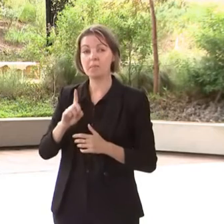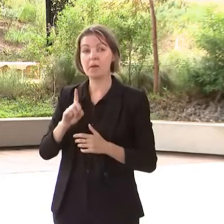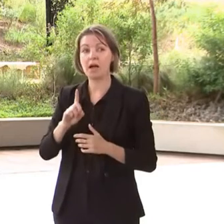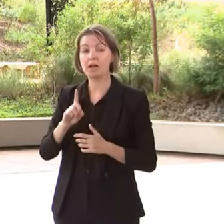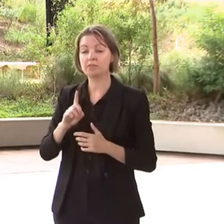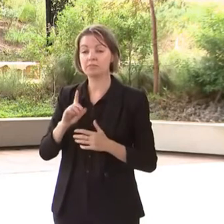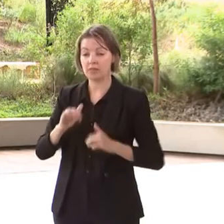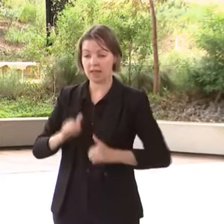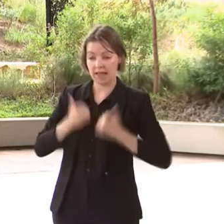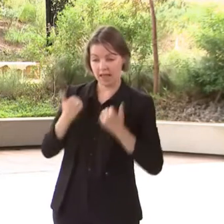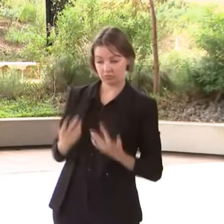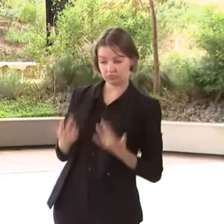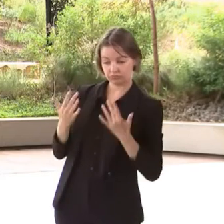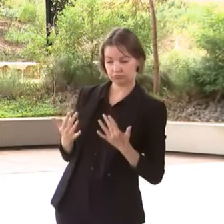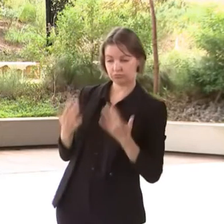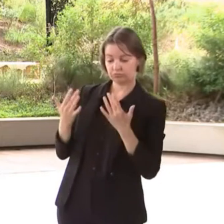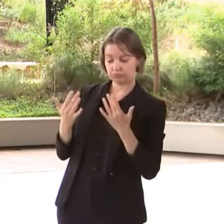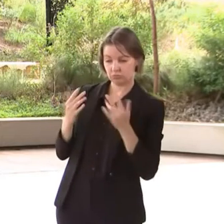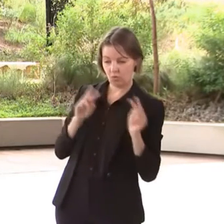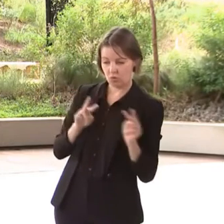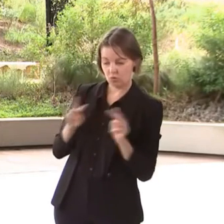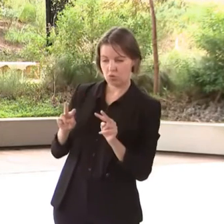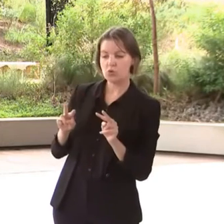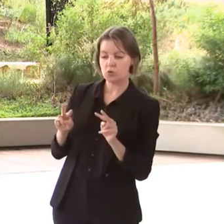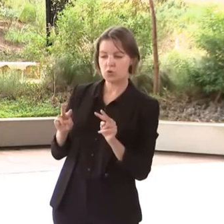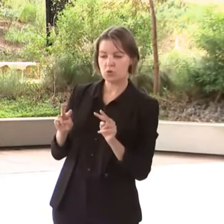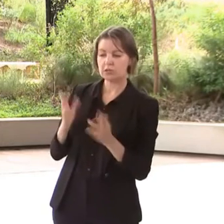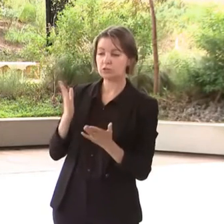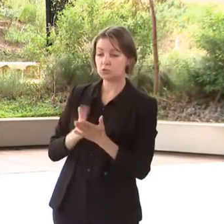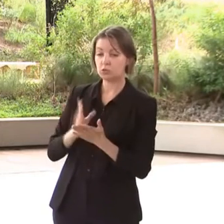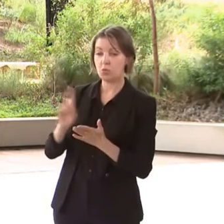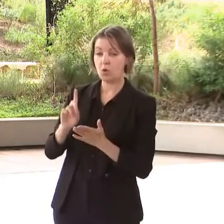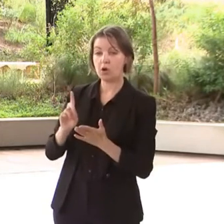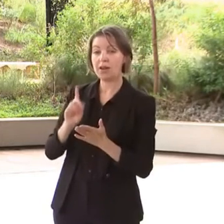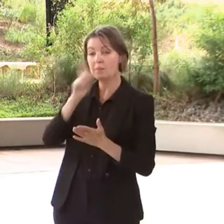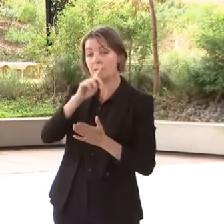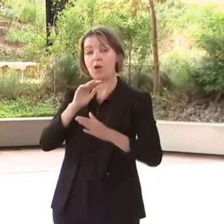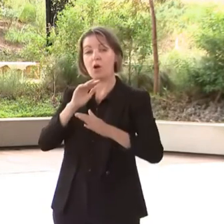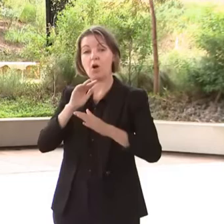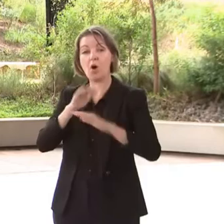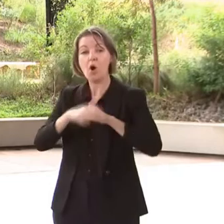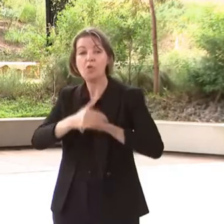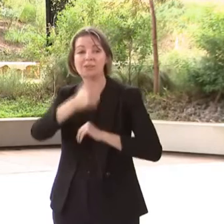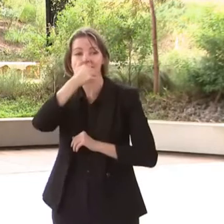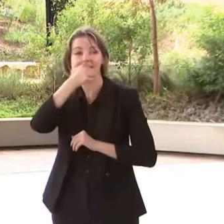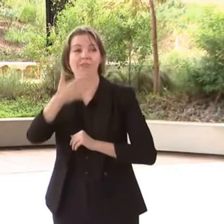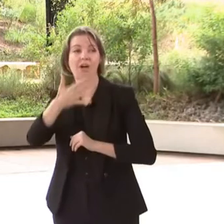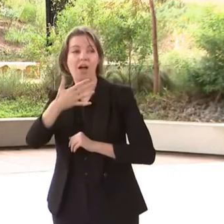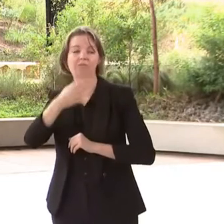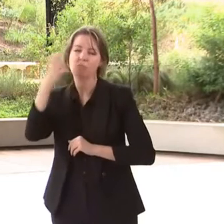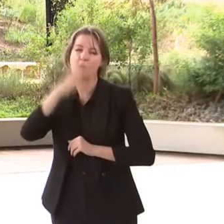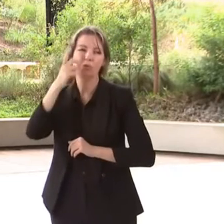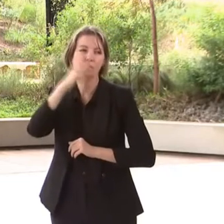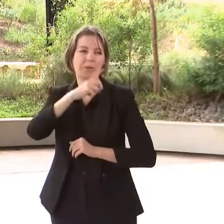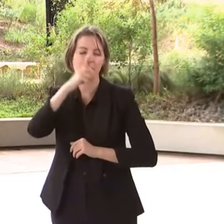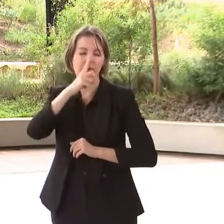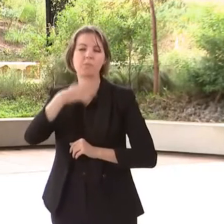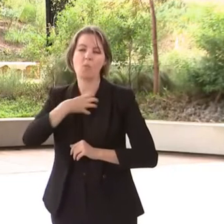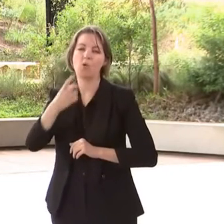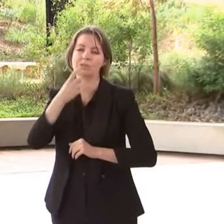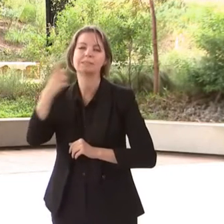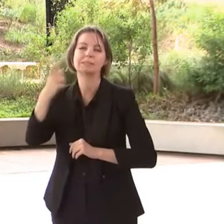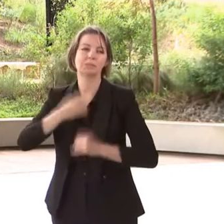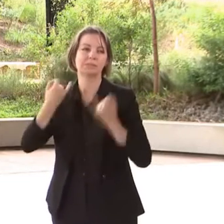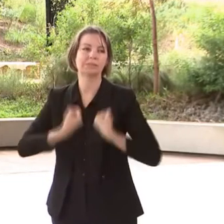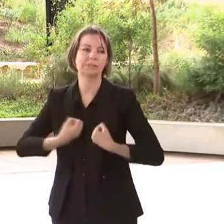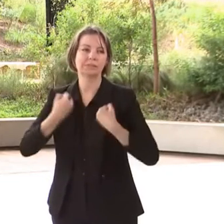with what I've said. People that are elderly and over 65 are at risk of severe outcomes.